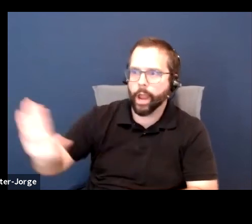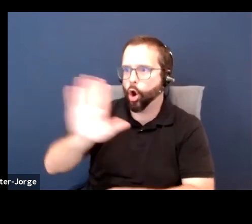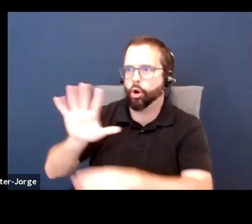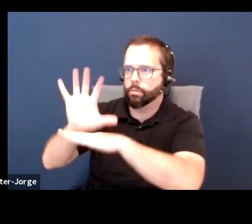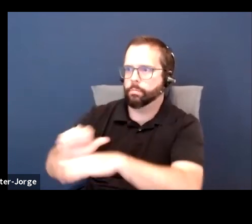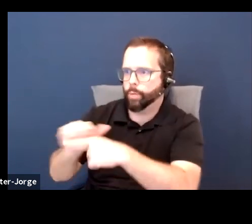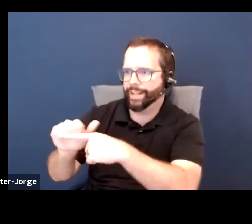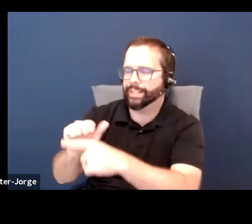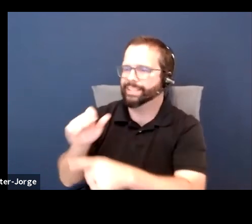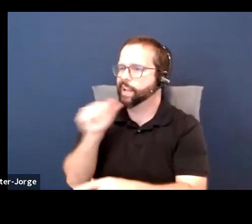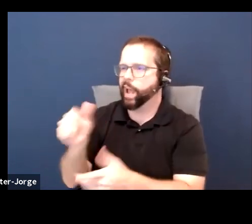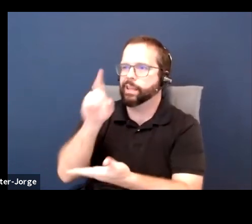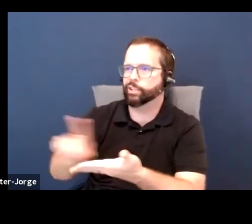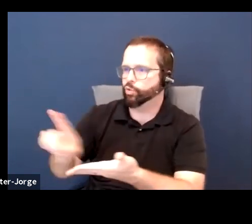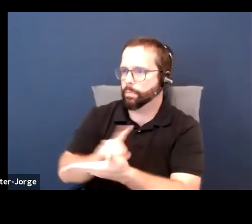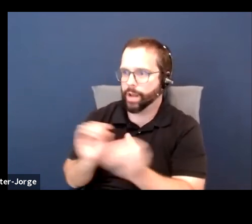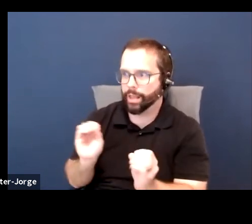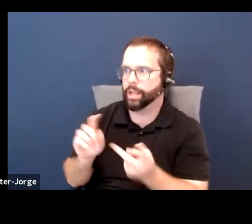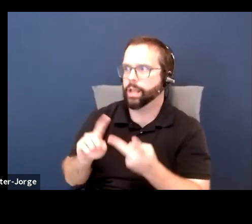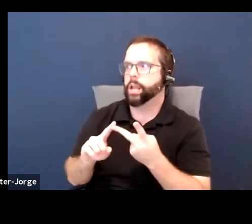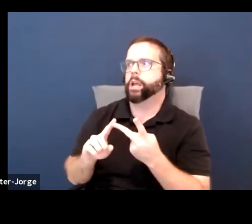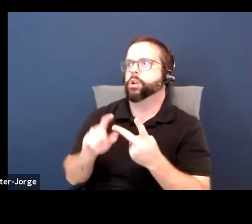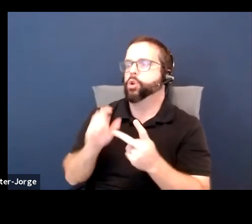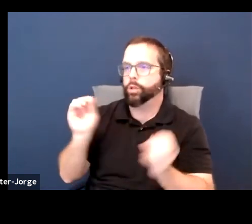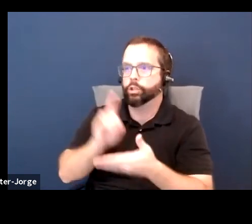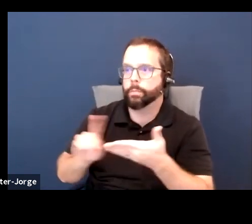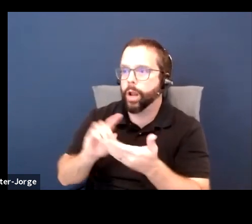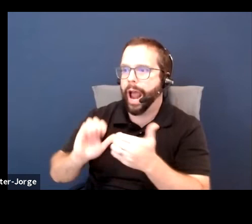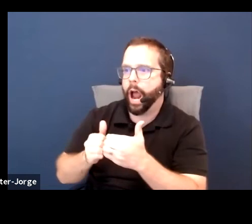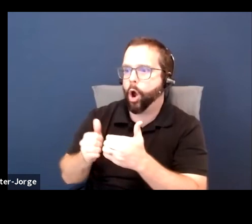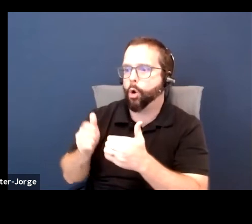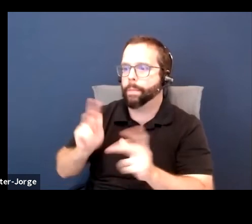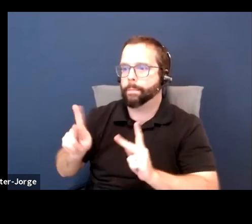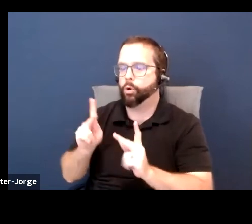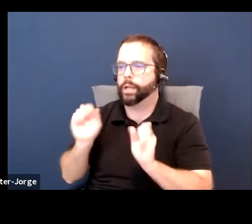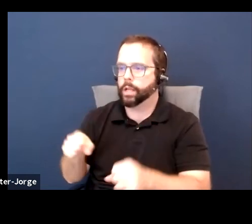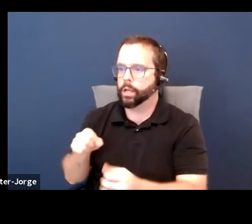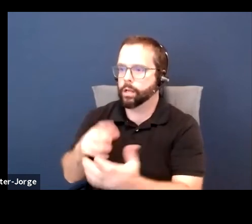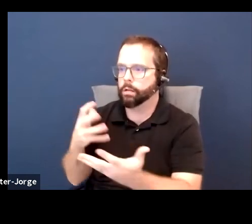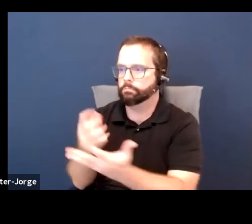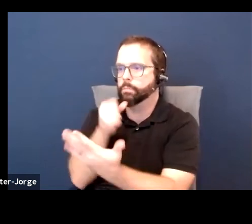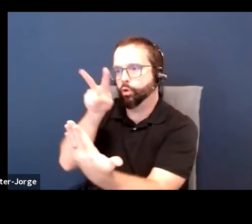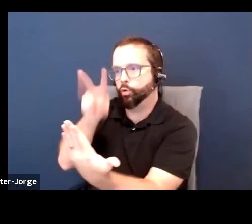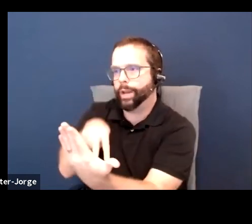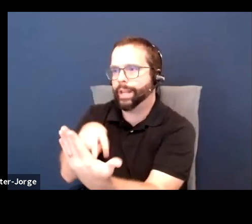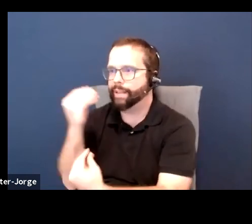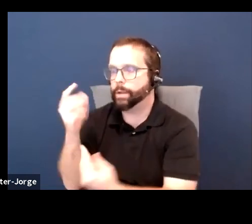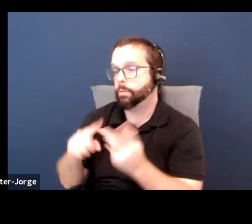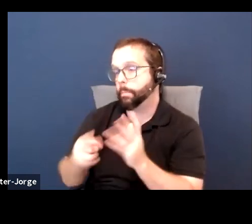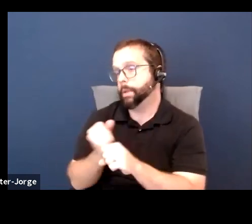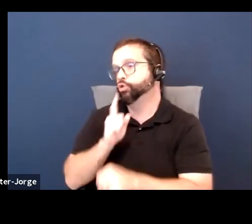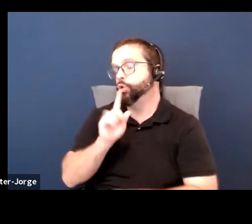people can access information, make sure their websites are accessible. You can help them